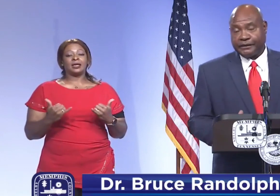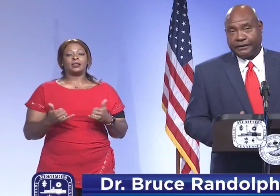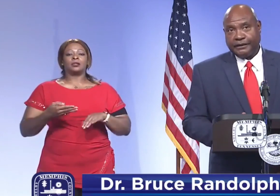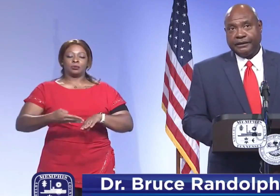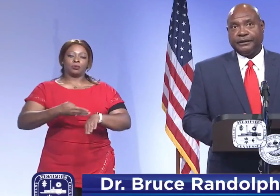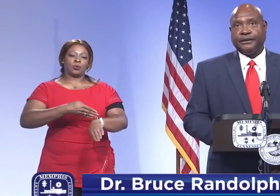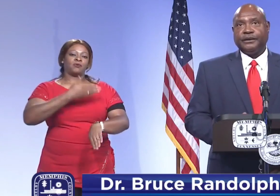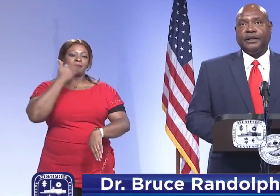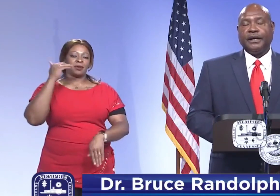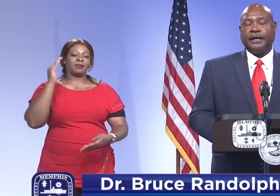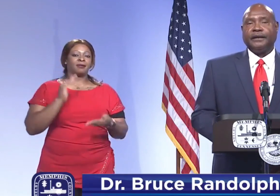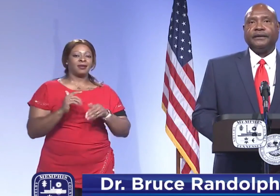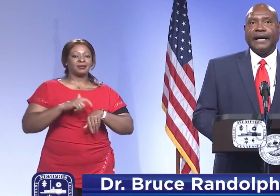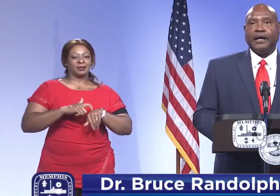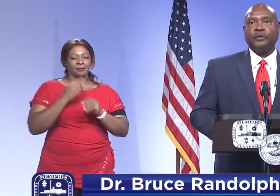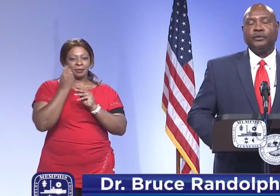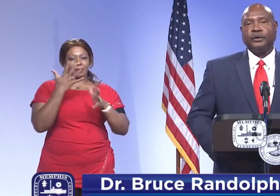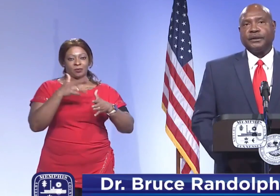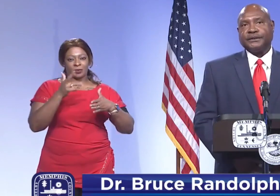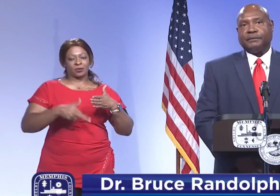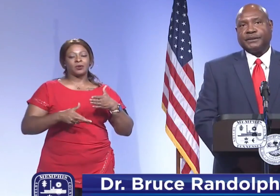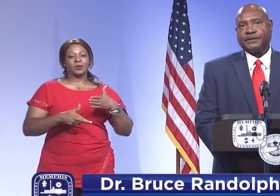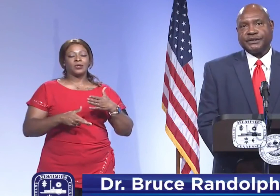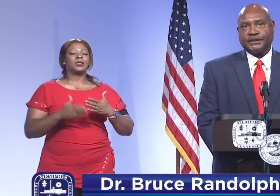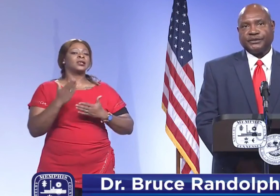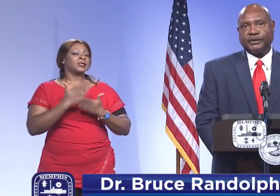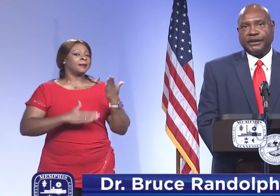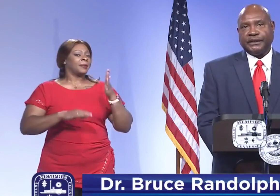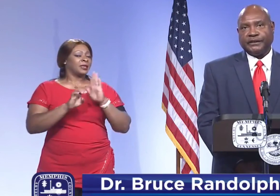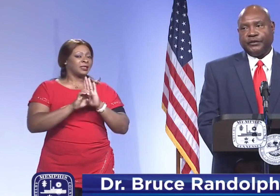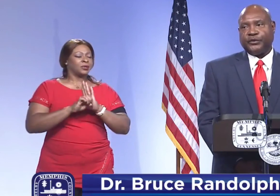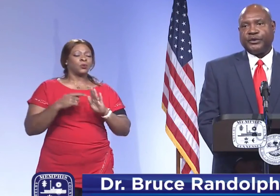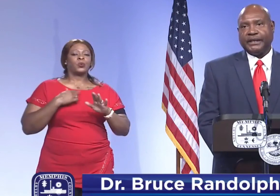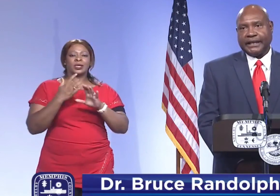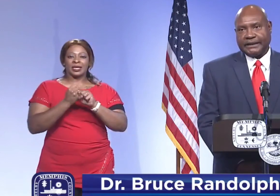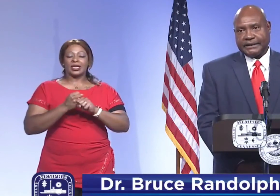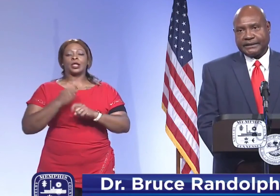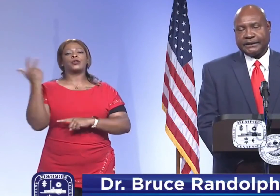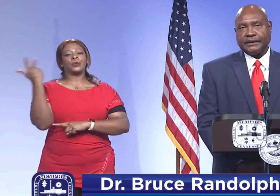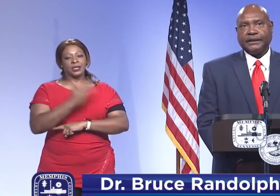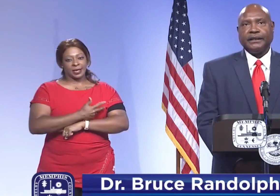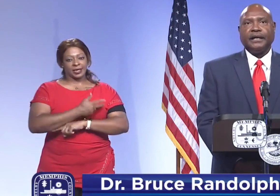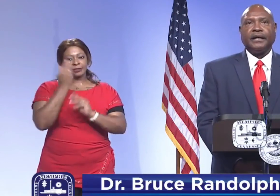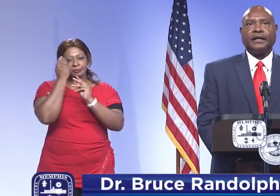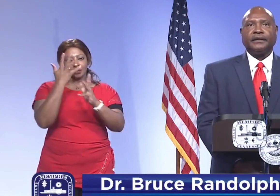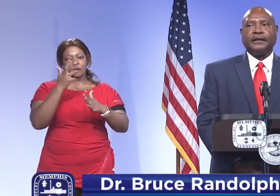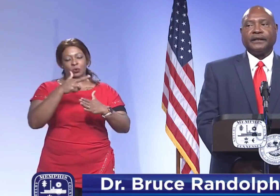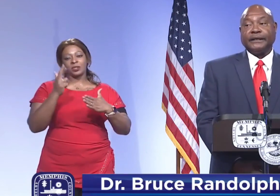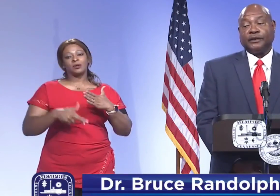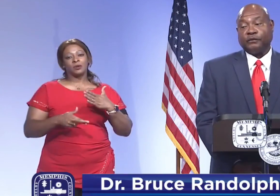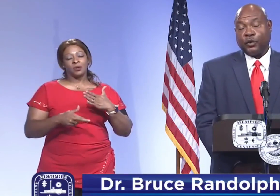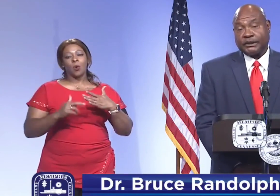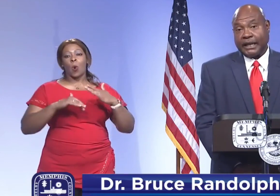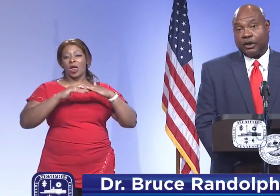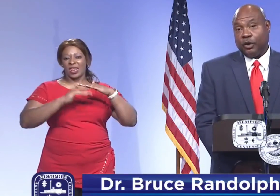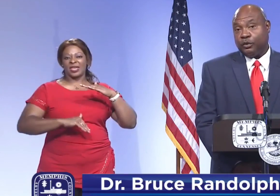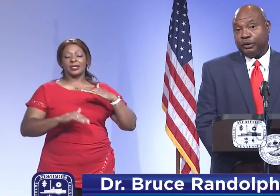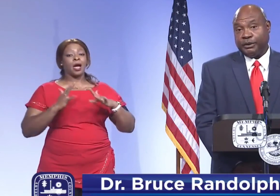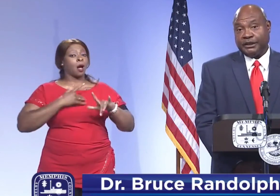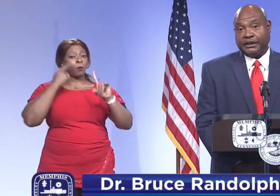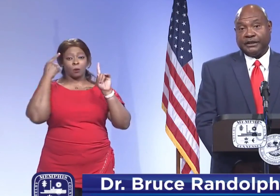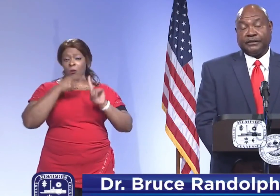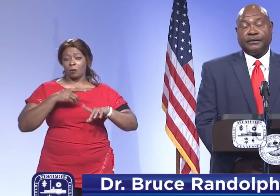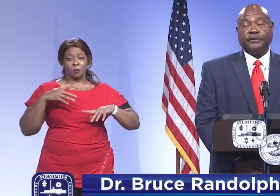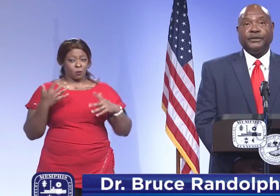better. Now in some instances we're getting it in 3 days or less. Of course our goal would